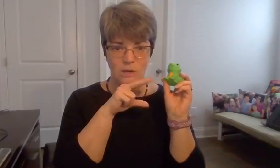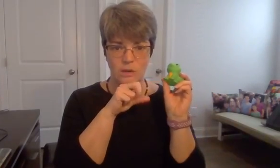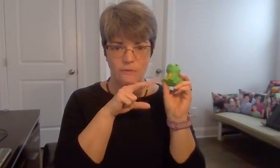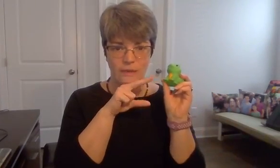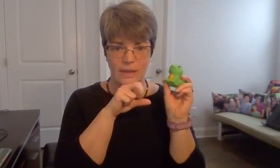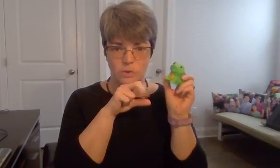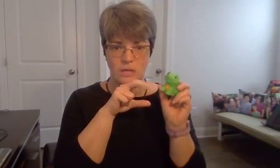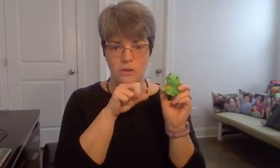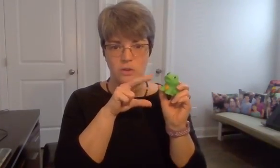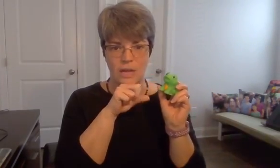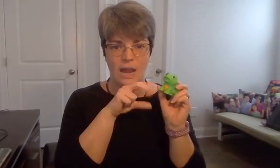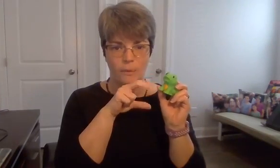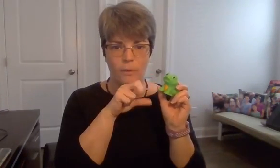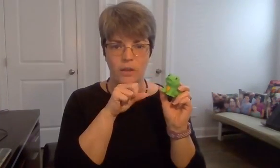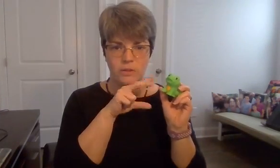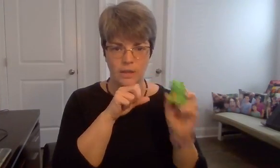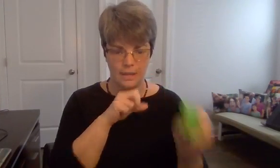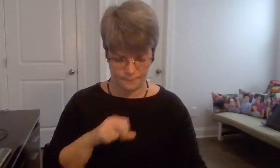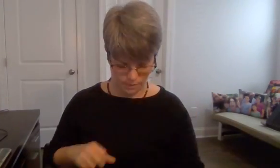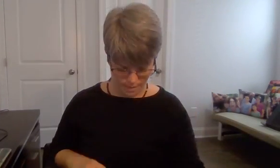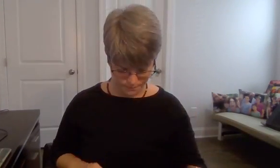your face or near your sign while you're doing it. Okay?